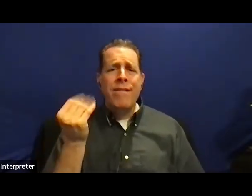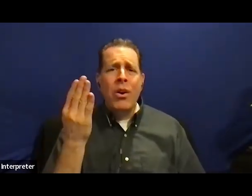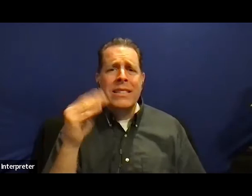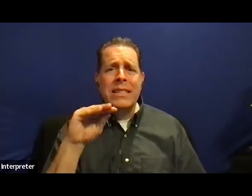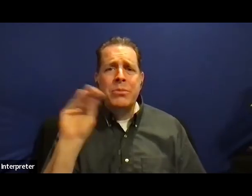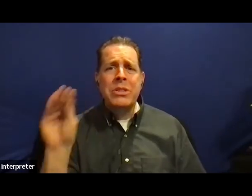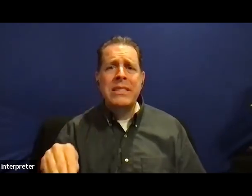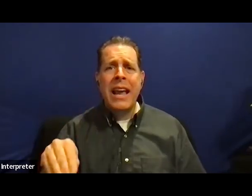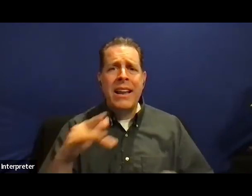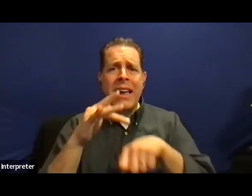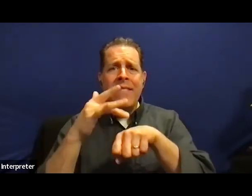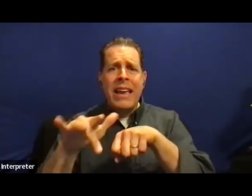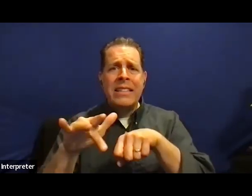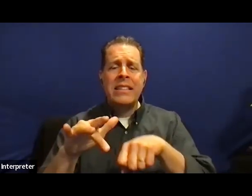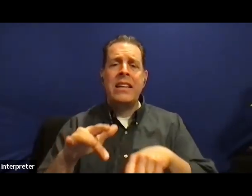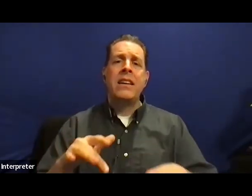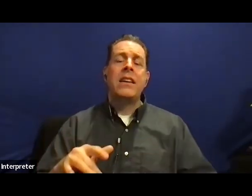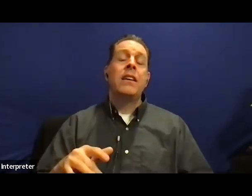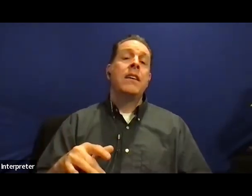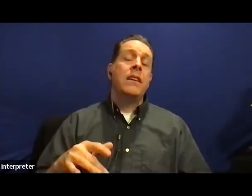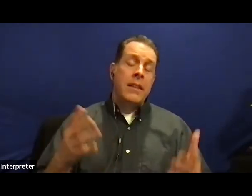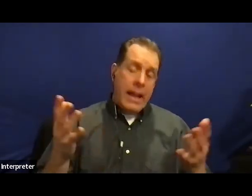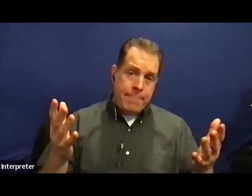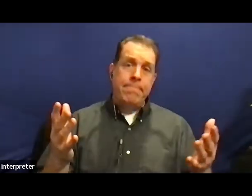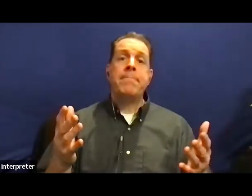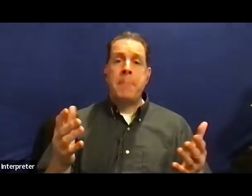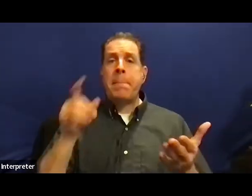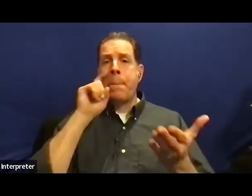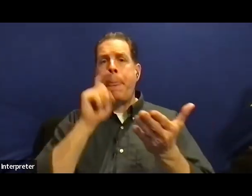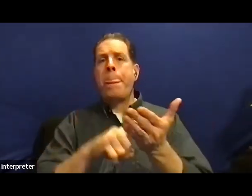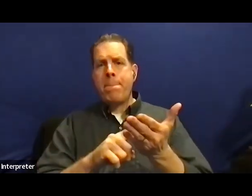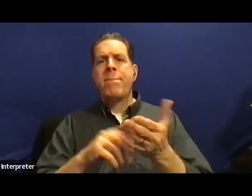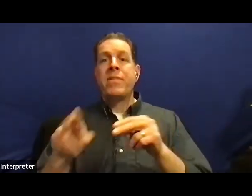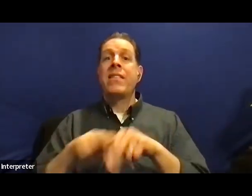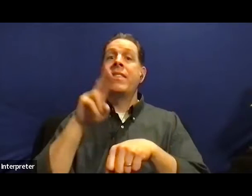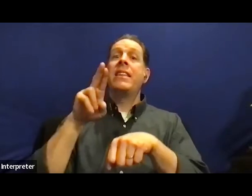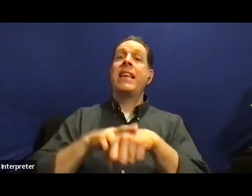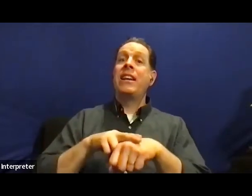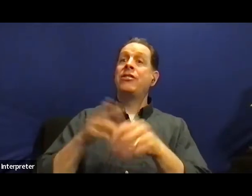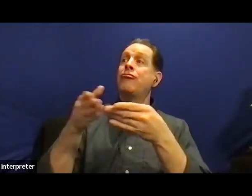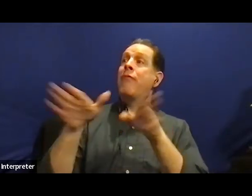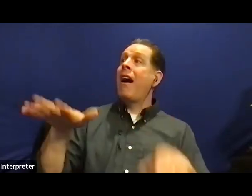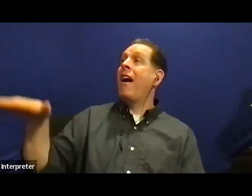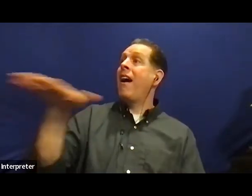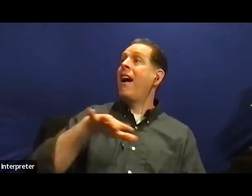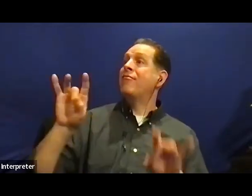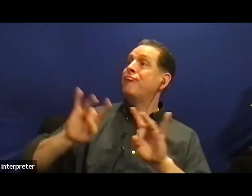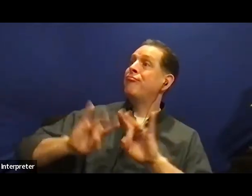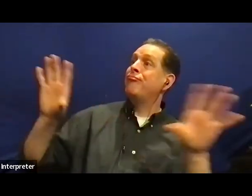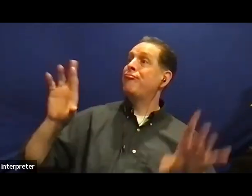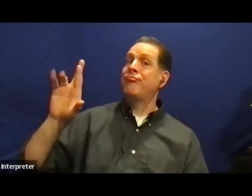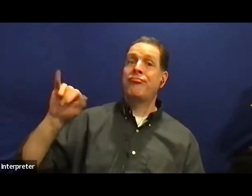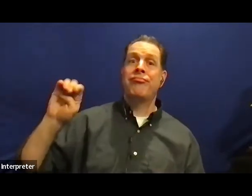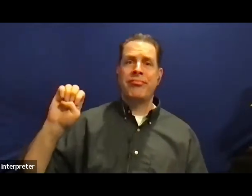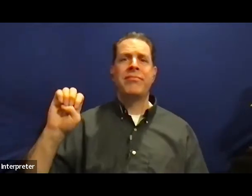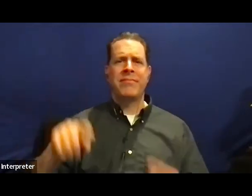14%. Now, while acknowledging that nationwide increases in violent crimes and the dedicated efforts of